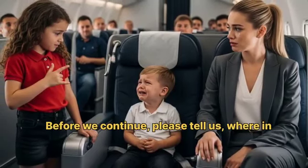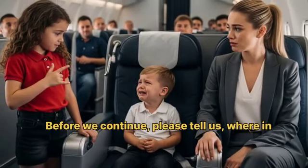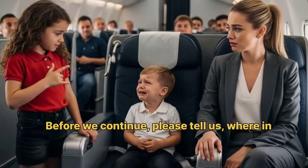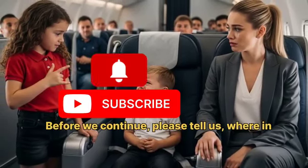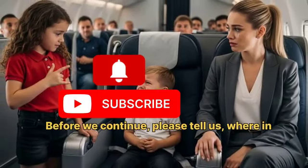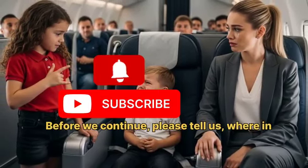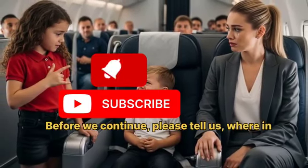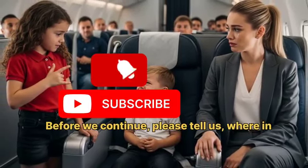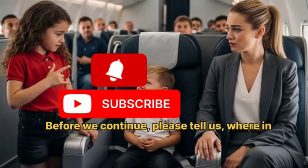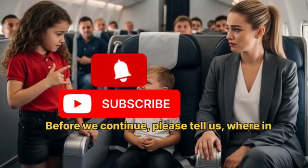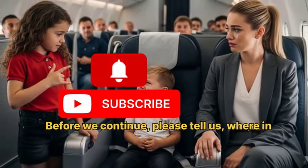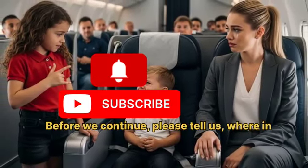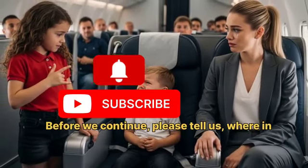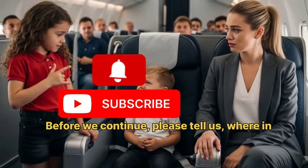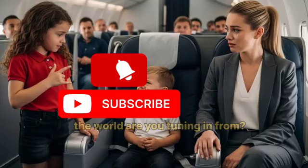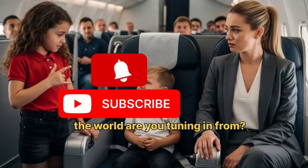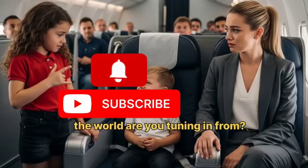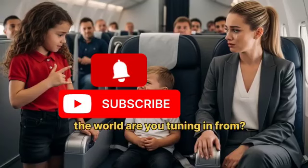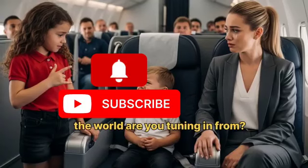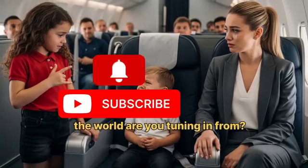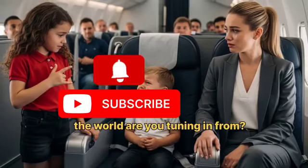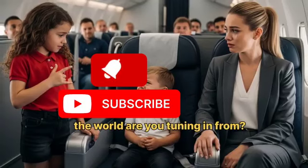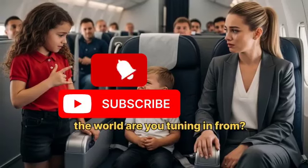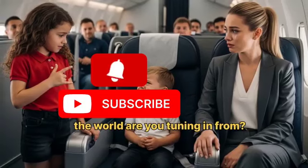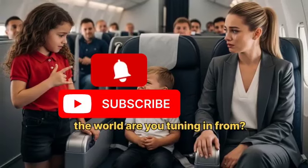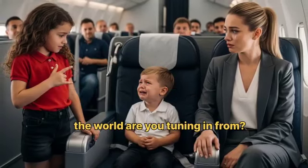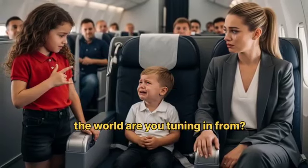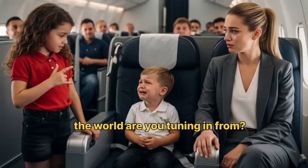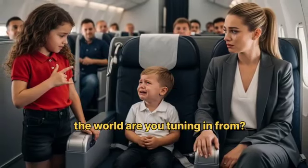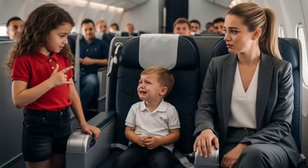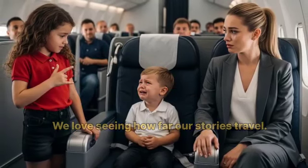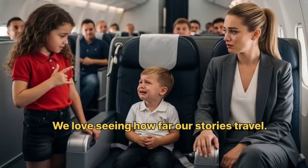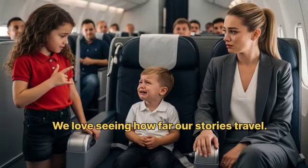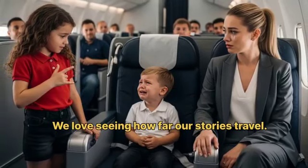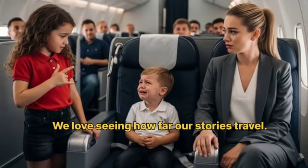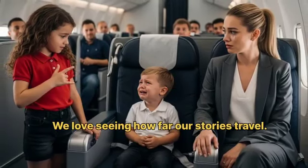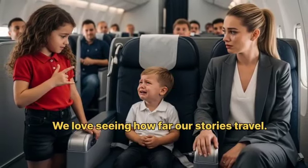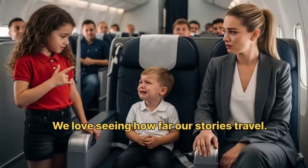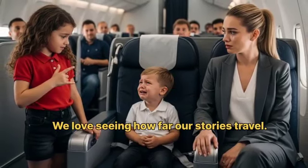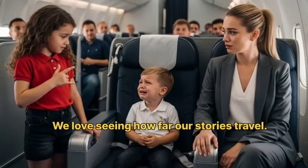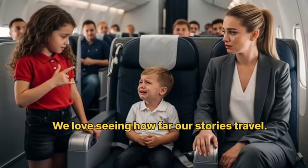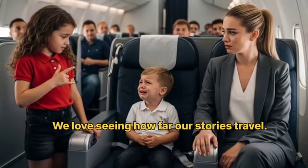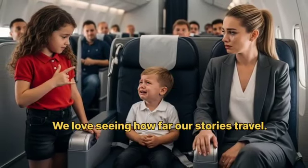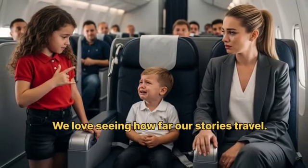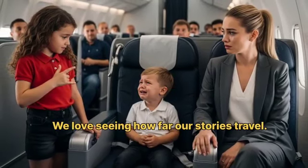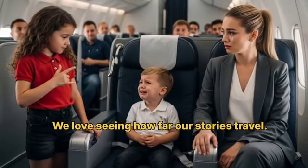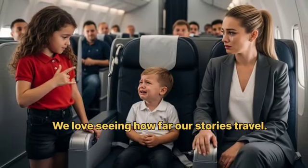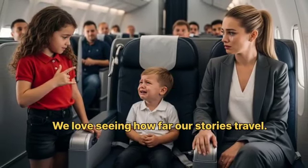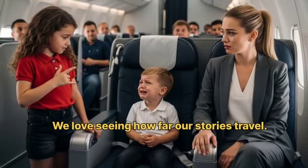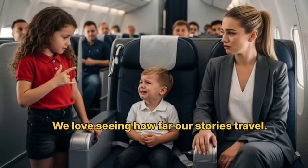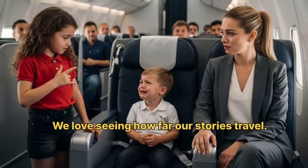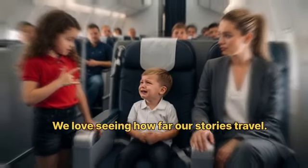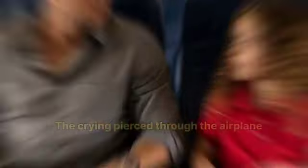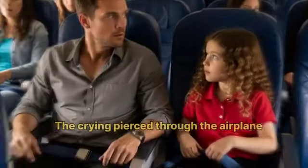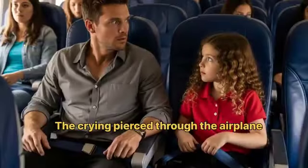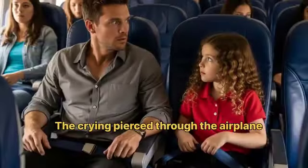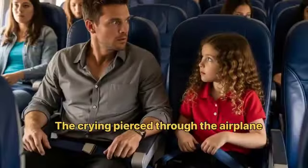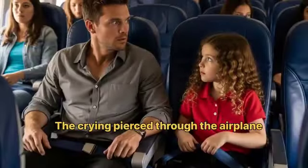continue, please tell us, where in the world are you tuning in from? We love seeing how far our stories travel. The